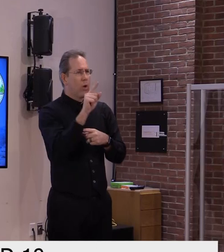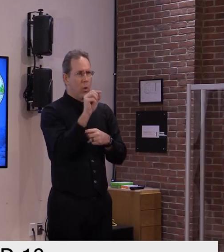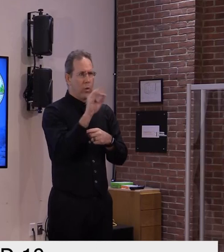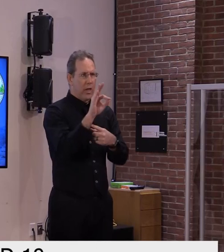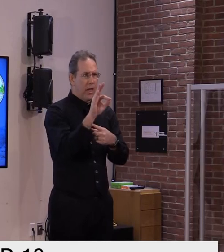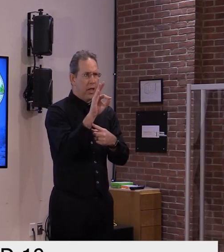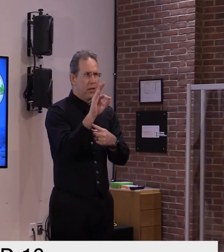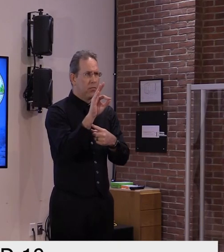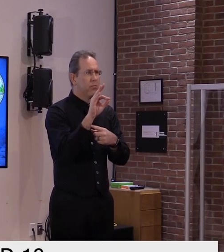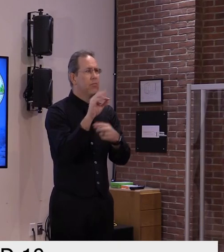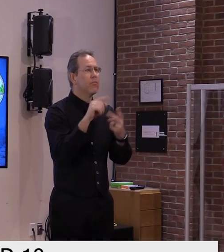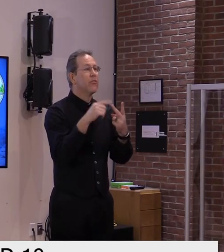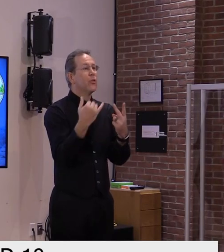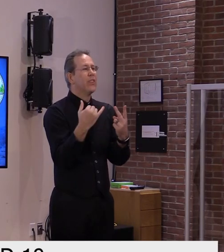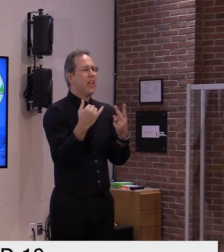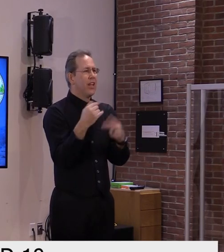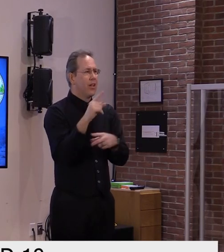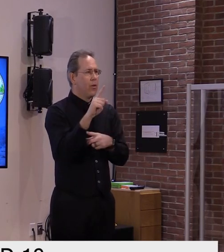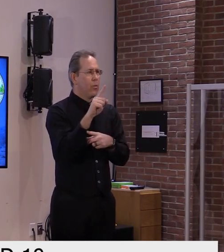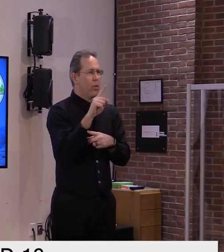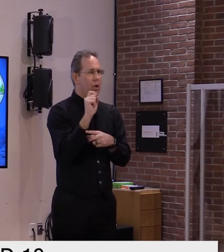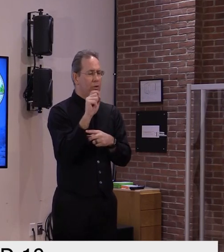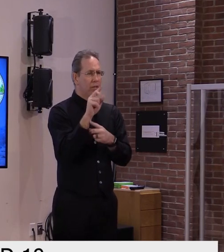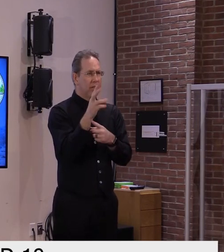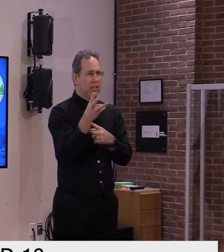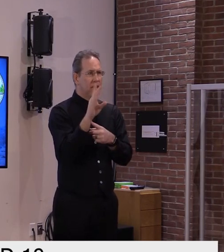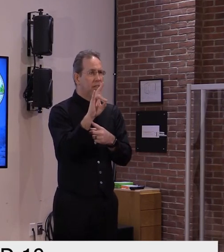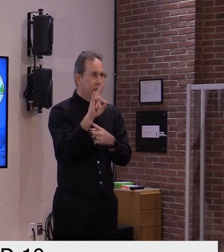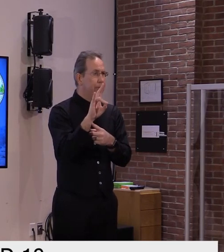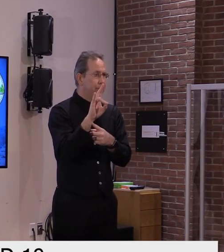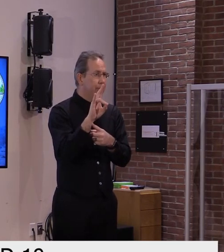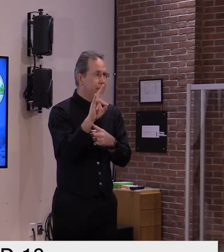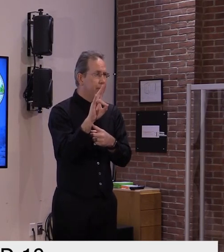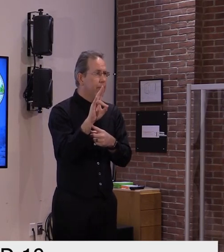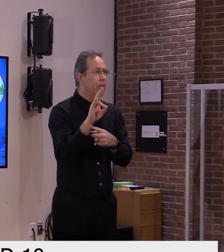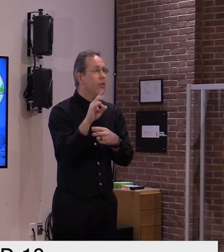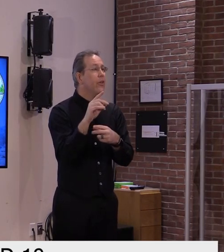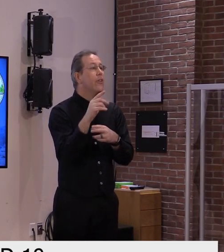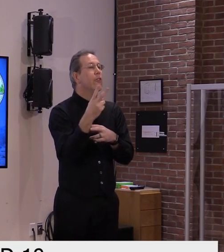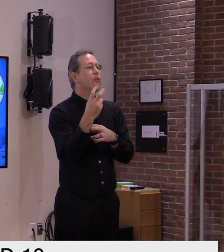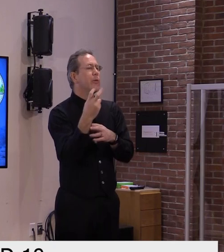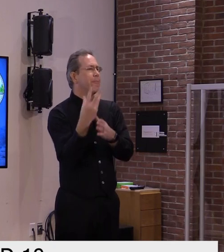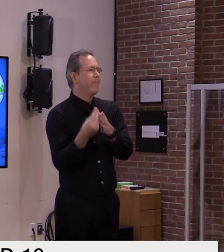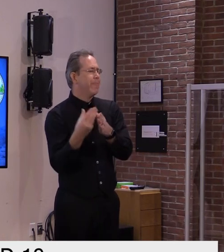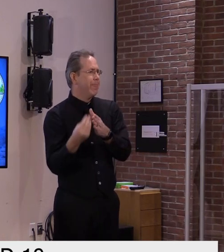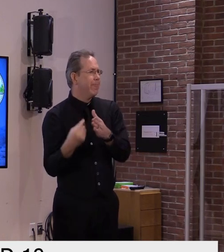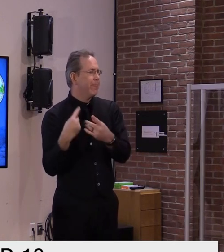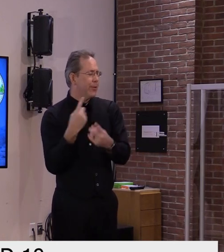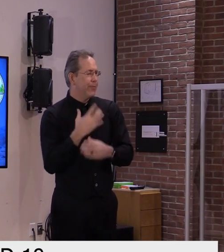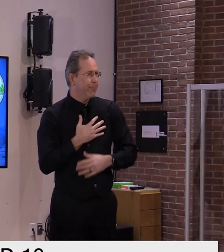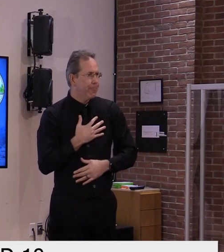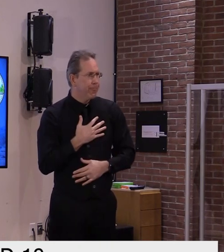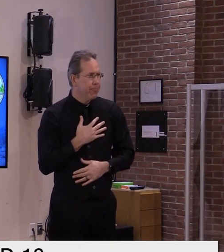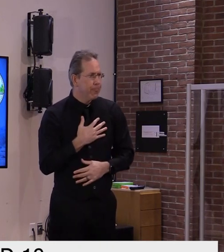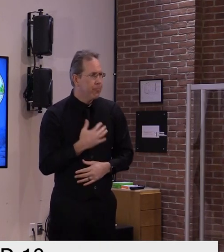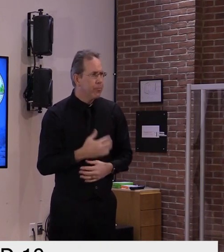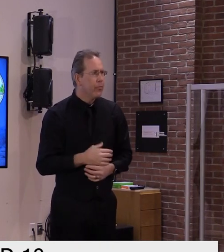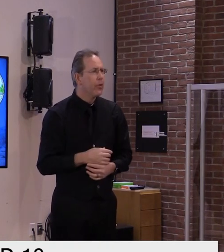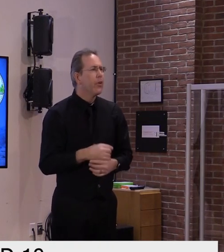reporting 167 cases and two additional deaths. Our positivity rate is